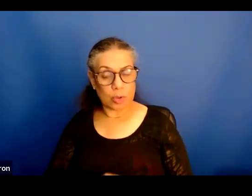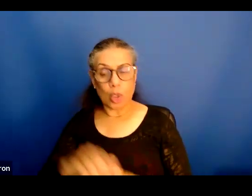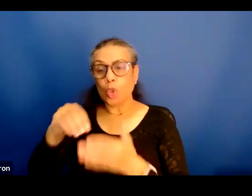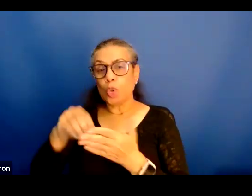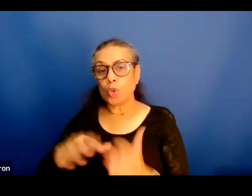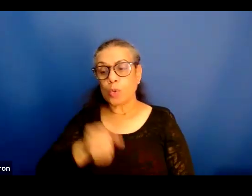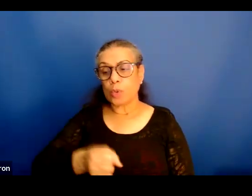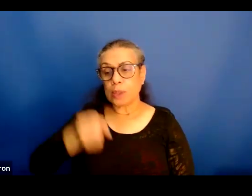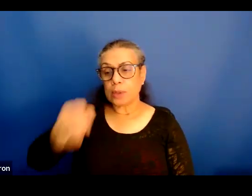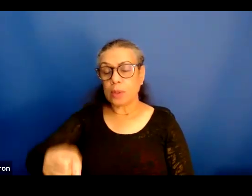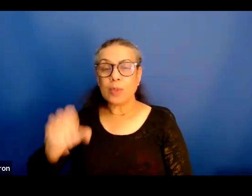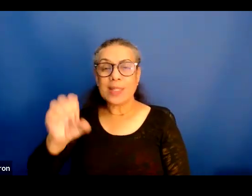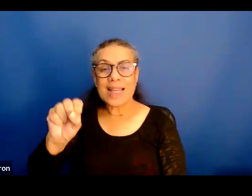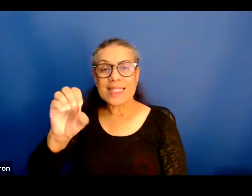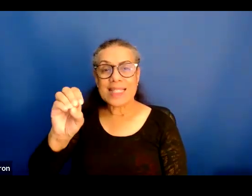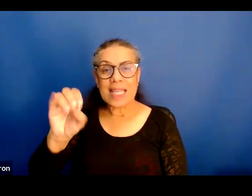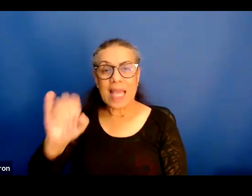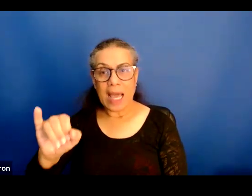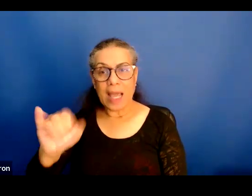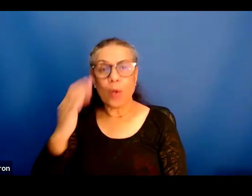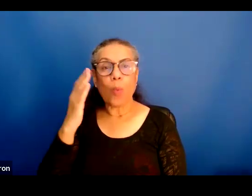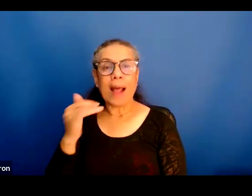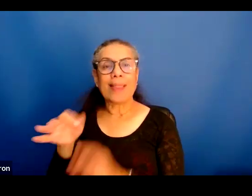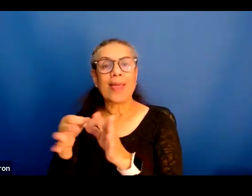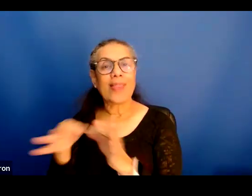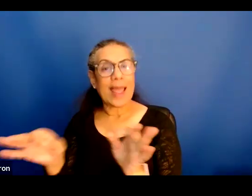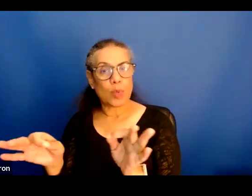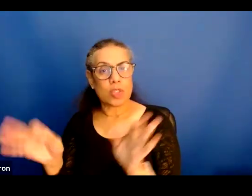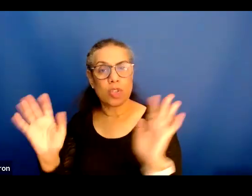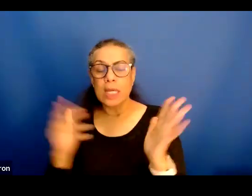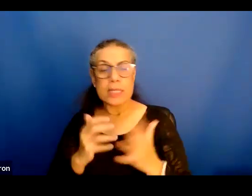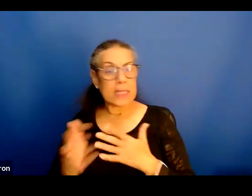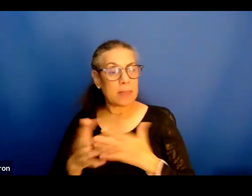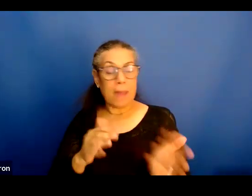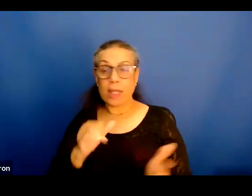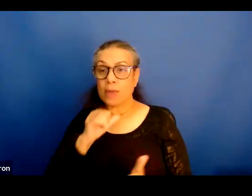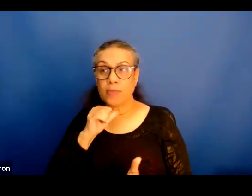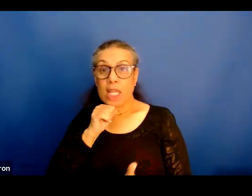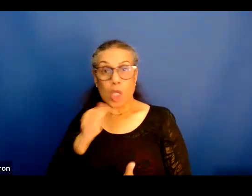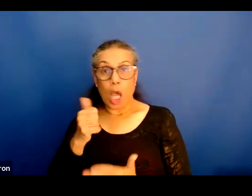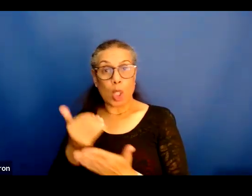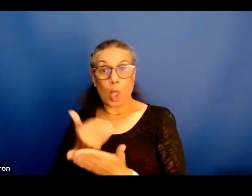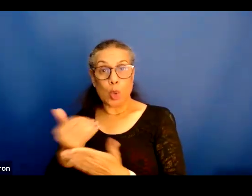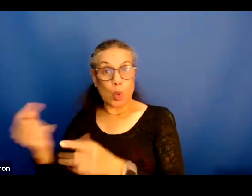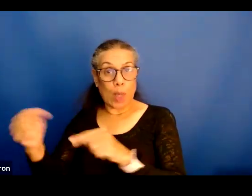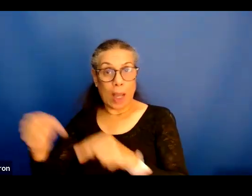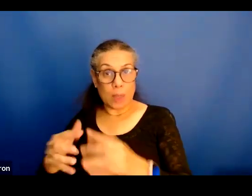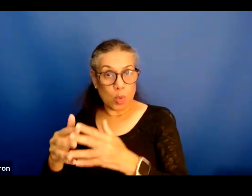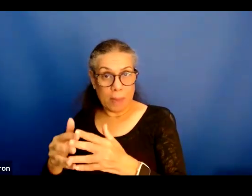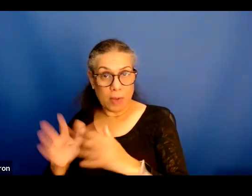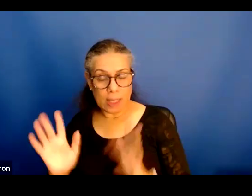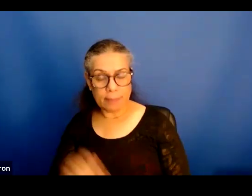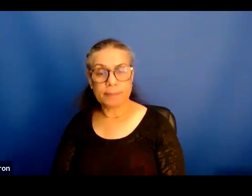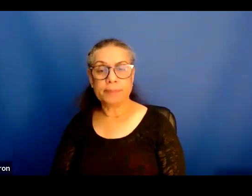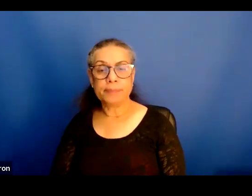placed in BPS SEI solely because of their language level, even when they were not newcomers at all. While our literacy